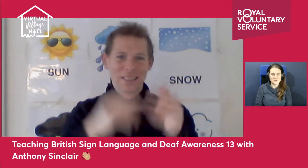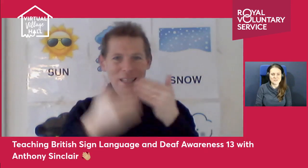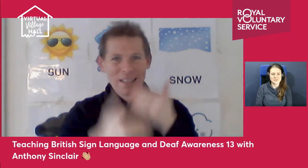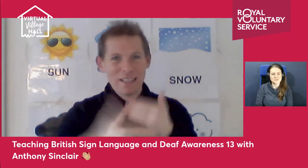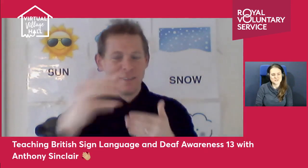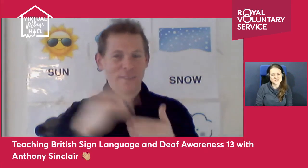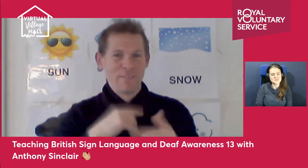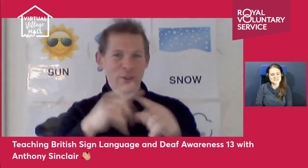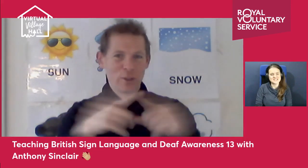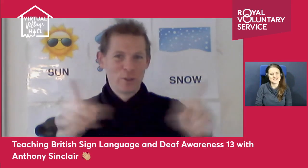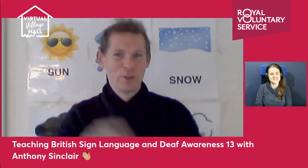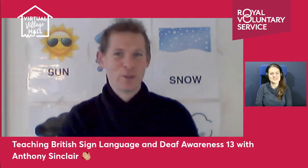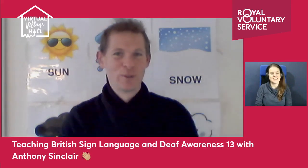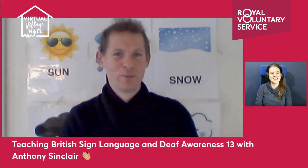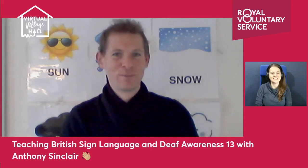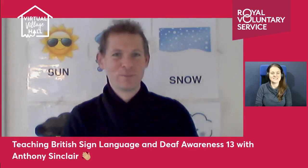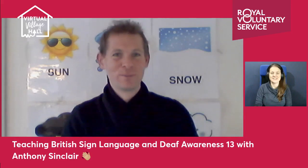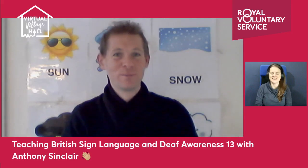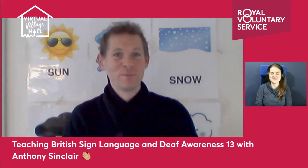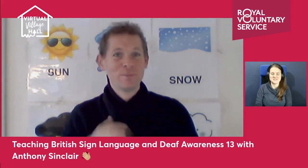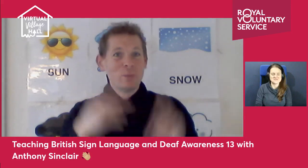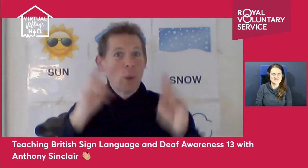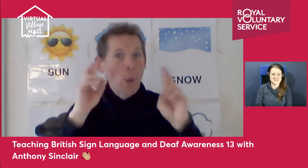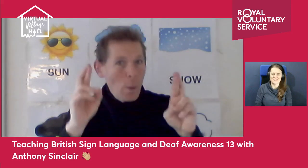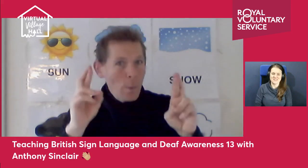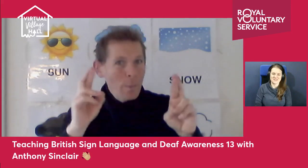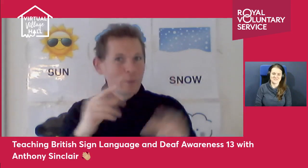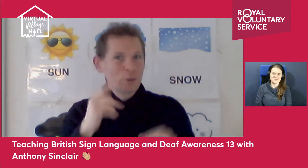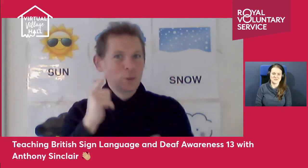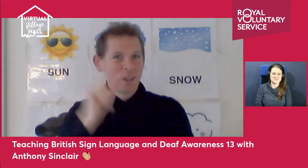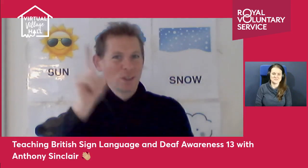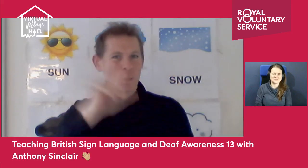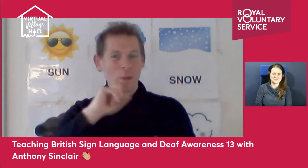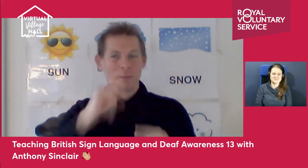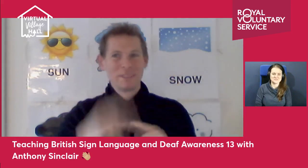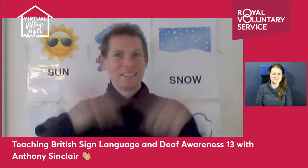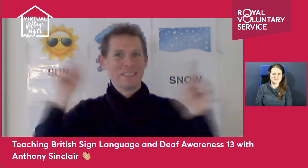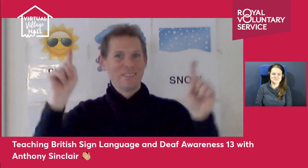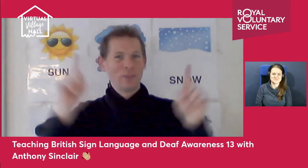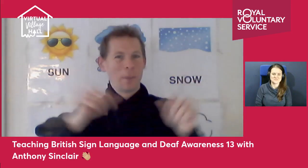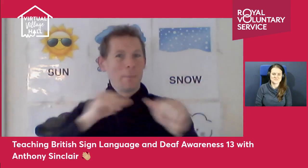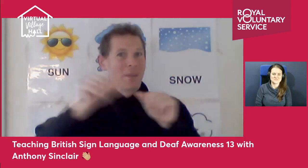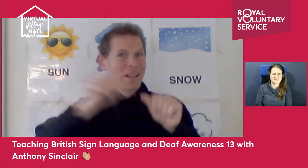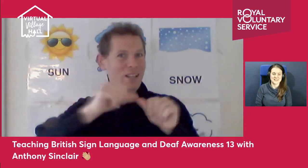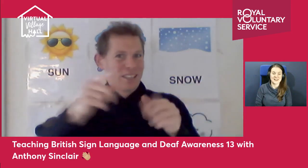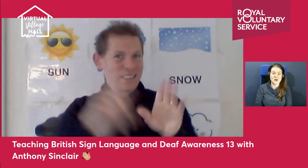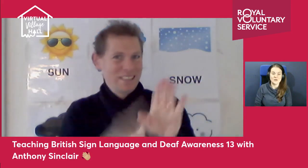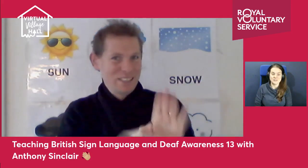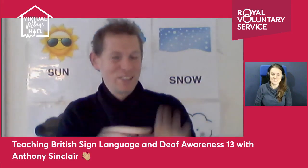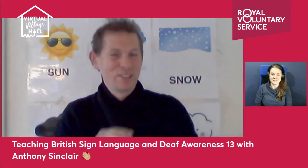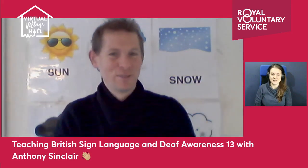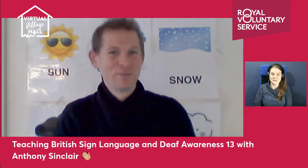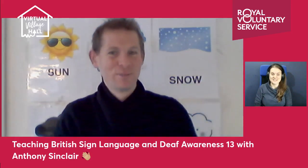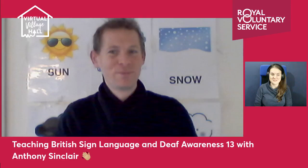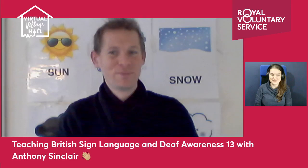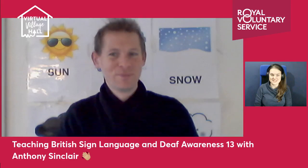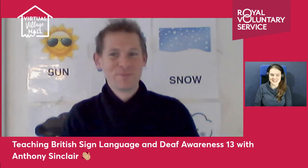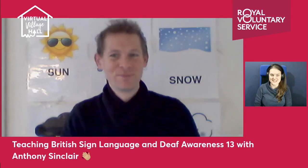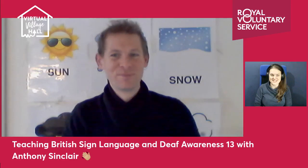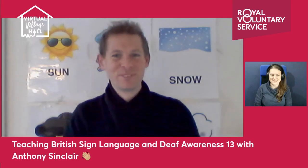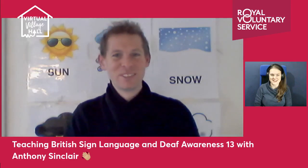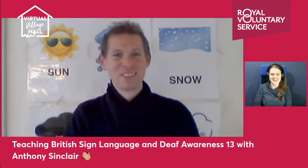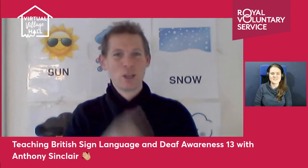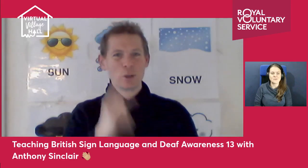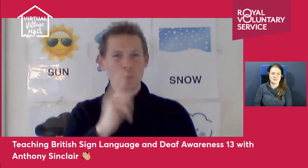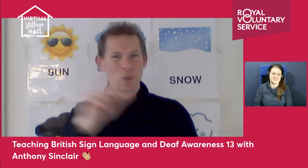I hope that your 2022 is going to be a really great year for you all. And I hope it's going to be a bit different to